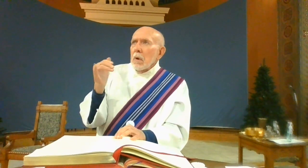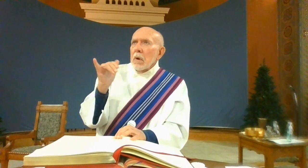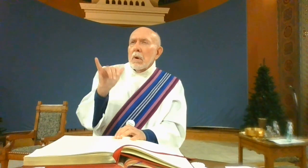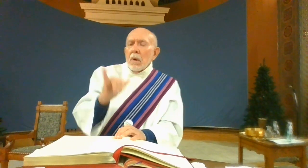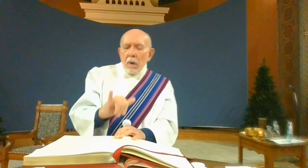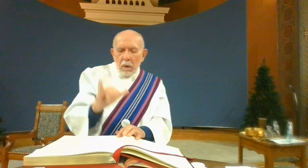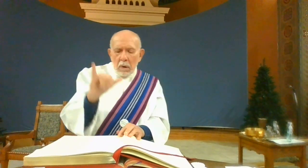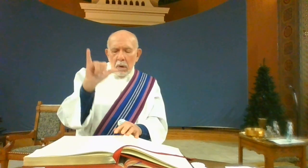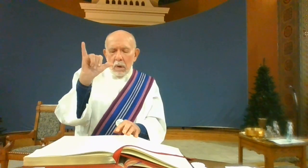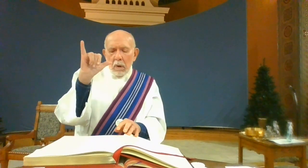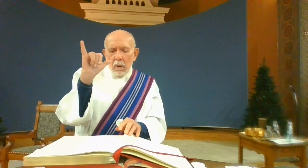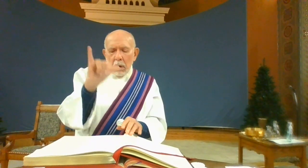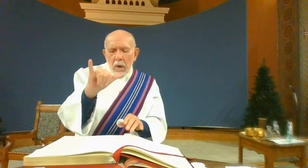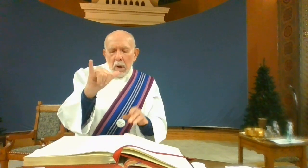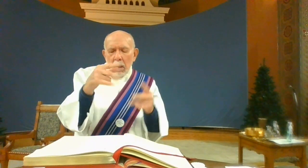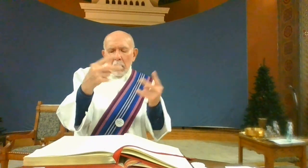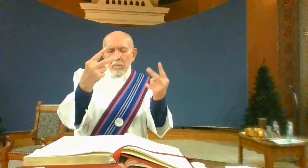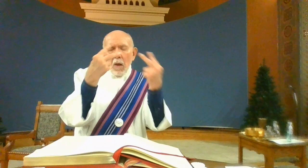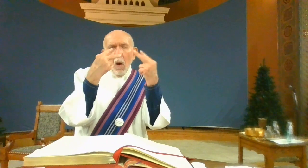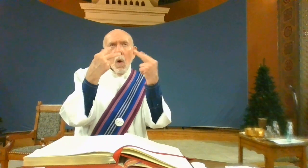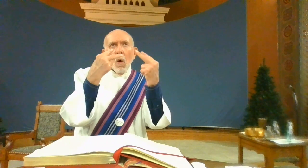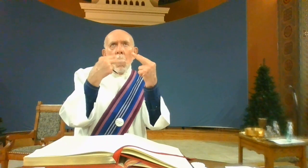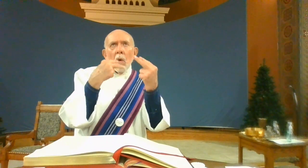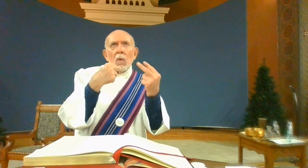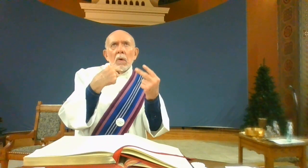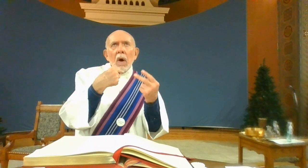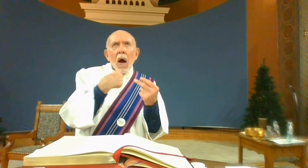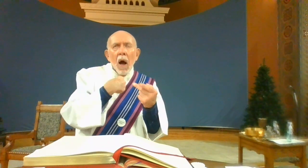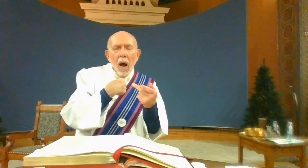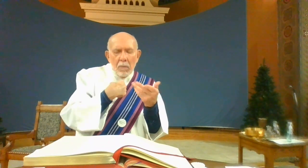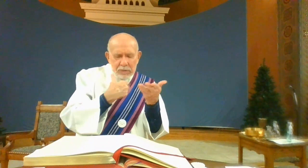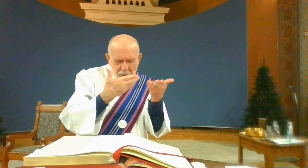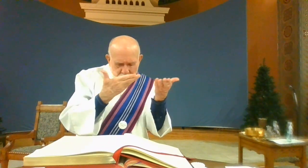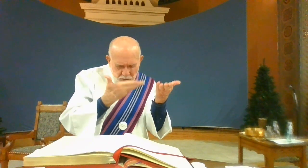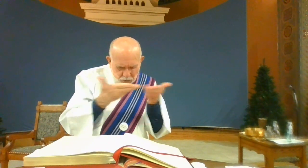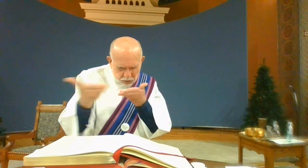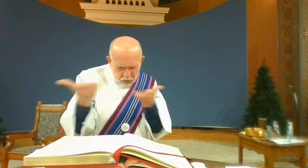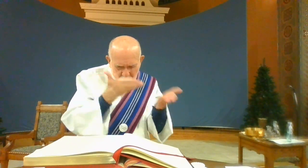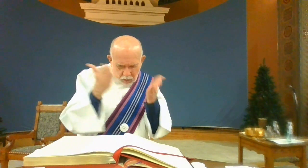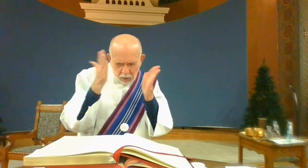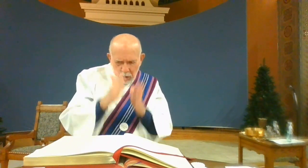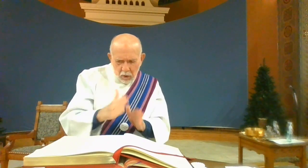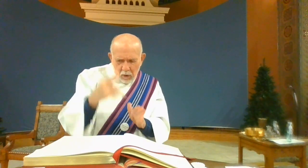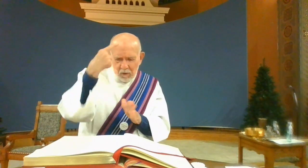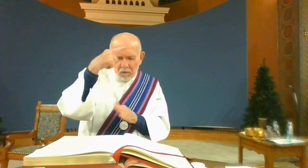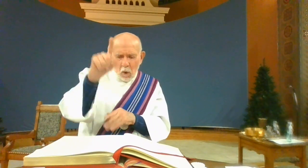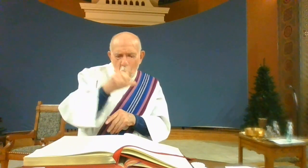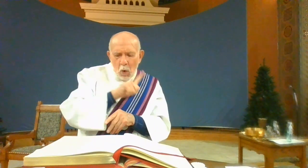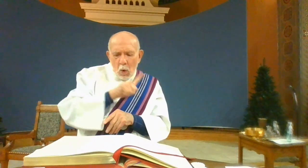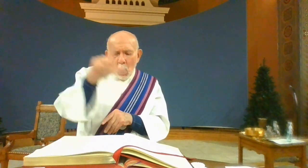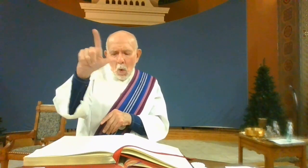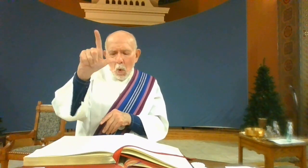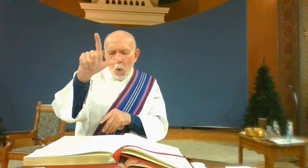Mary said, Behold, I am the handmaid of the Lord.